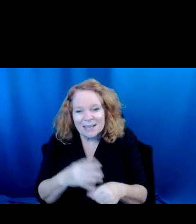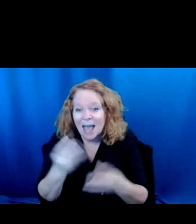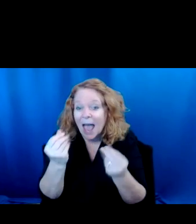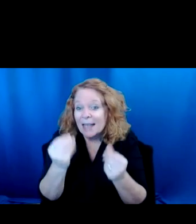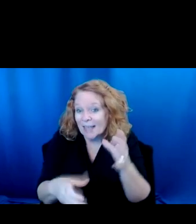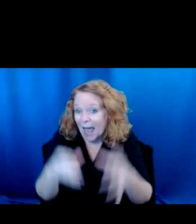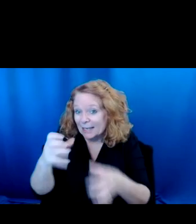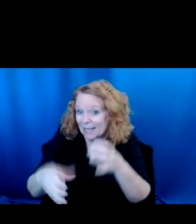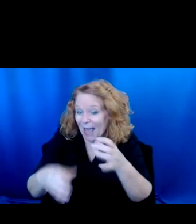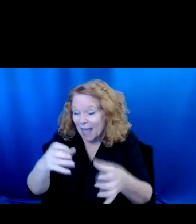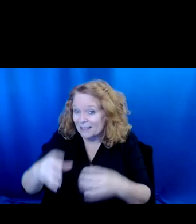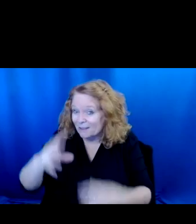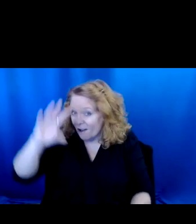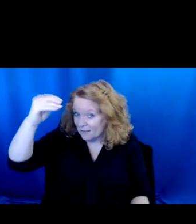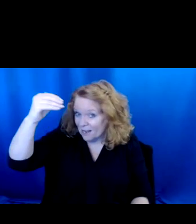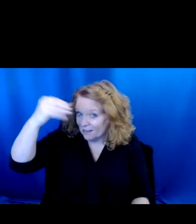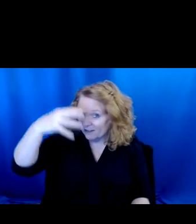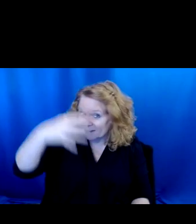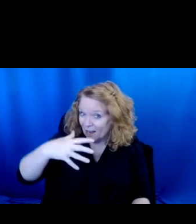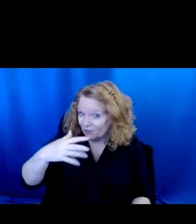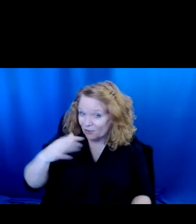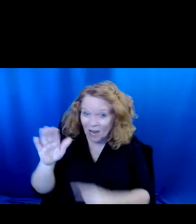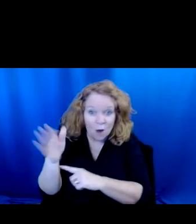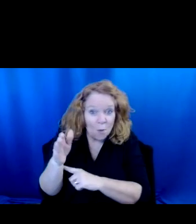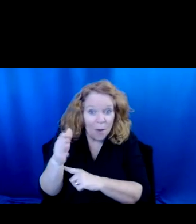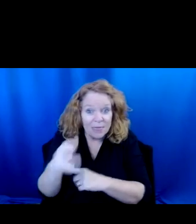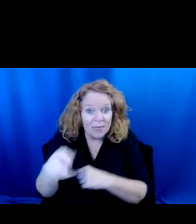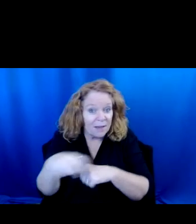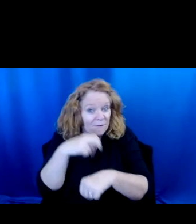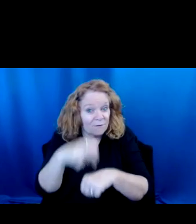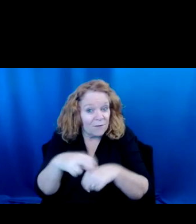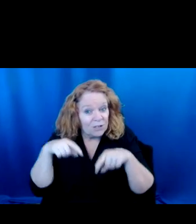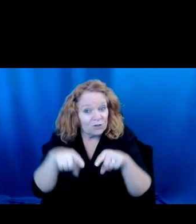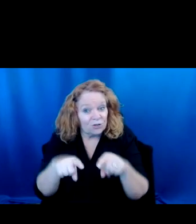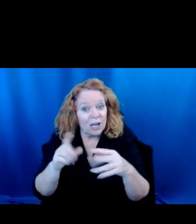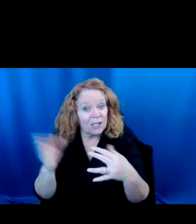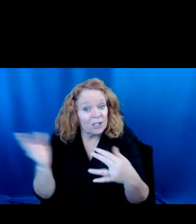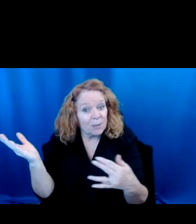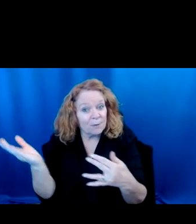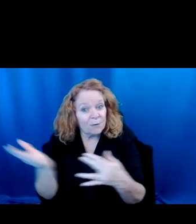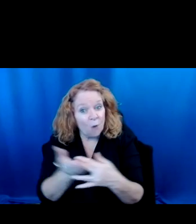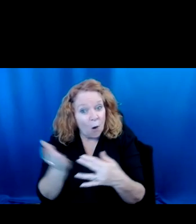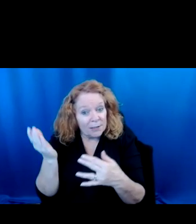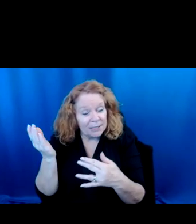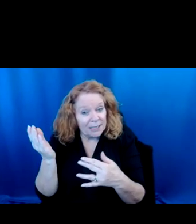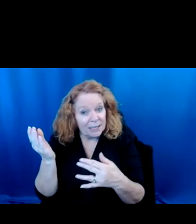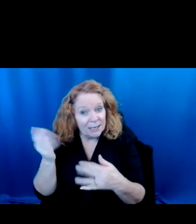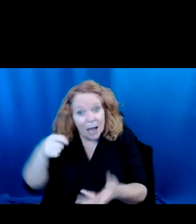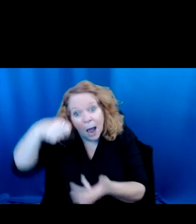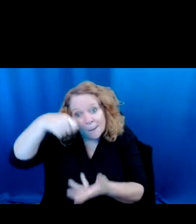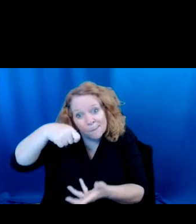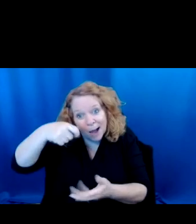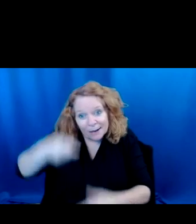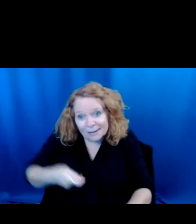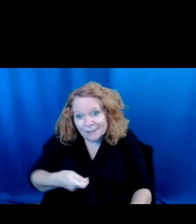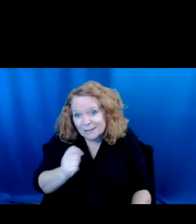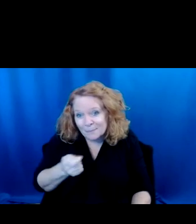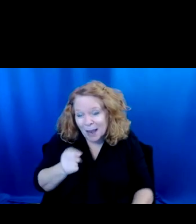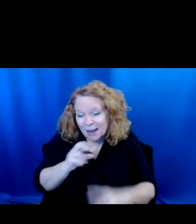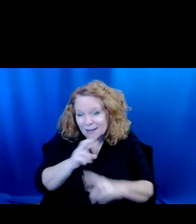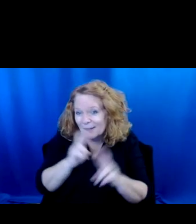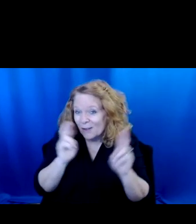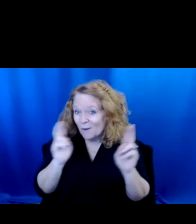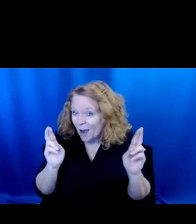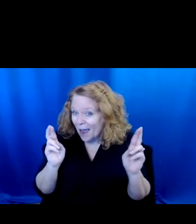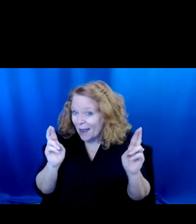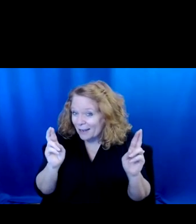Sandcastles and sunshine with some fish and chips for tea. Buckets and spades at the ready.